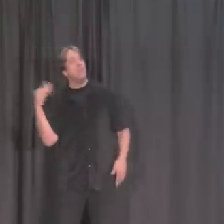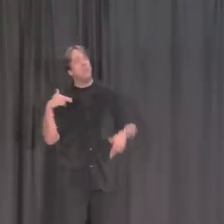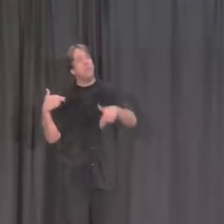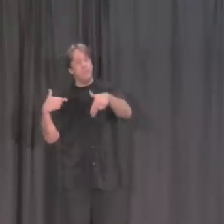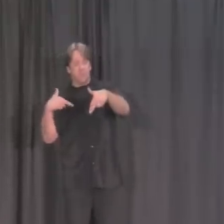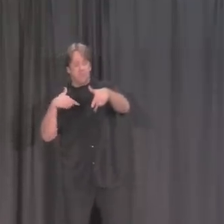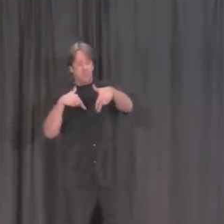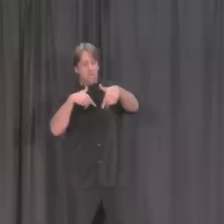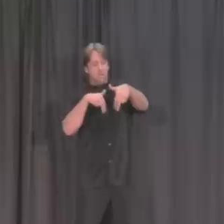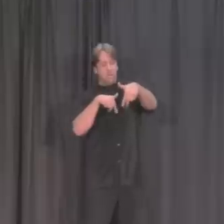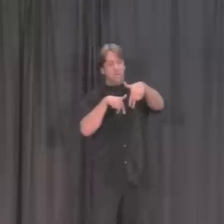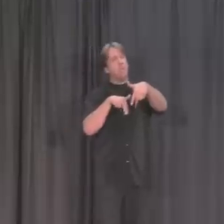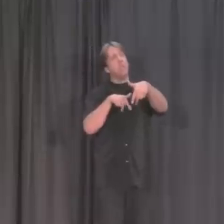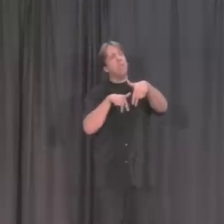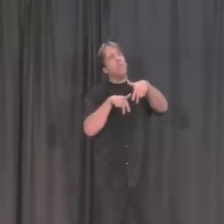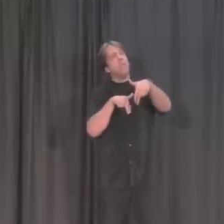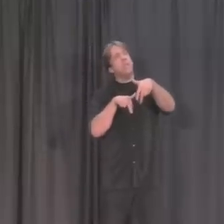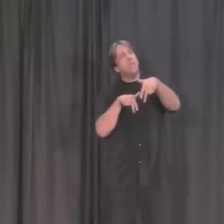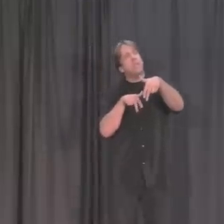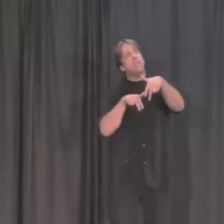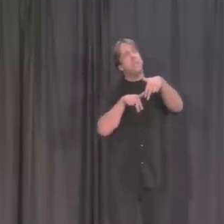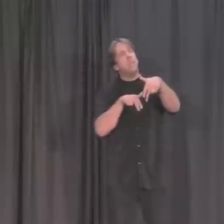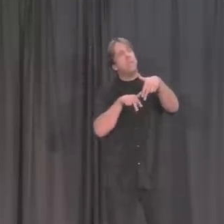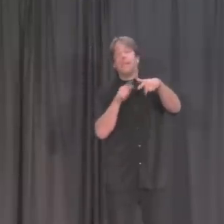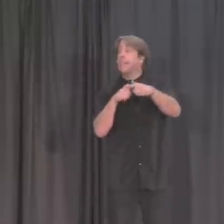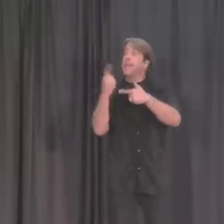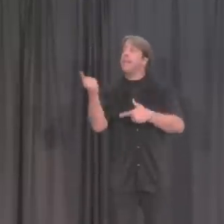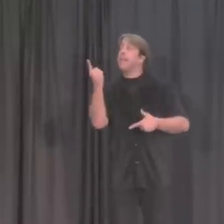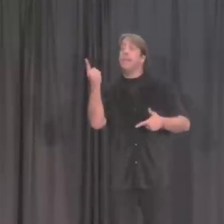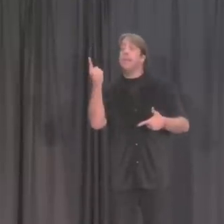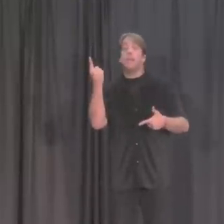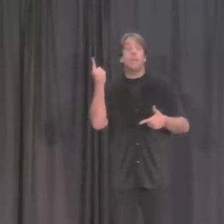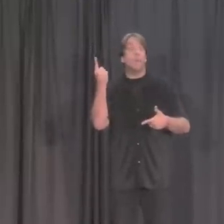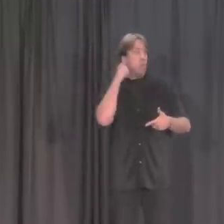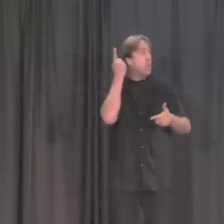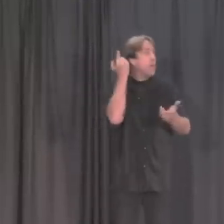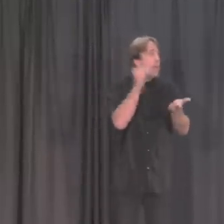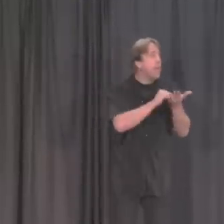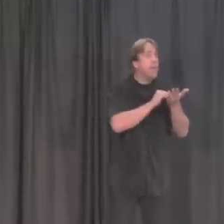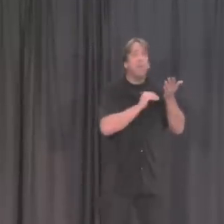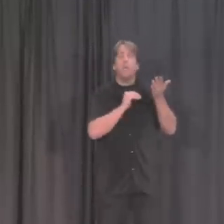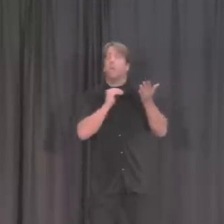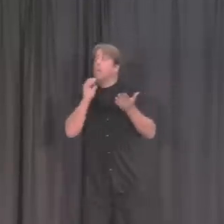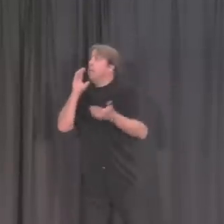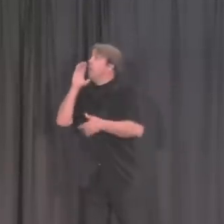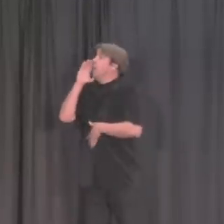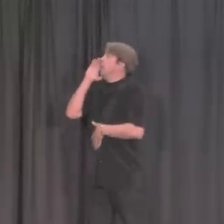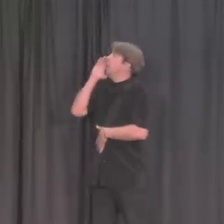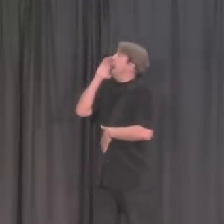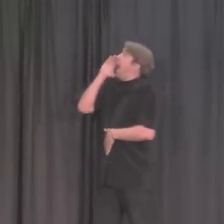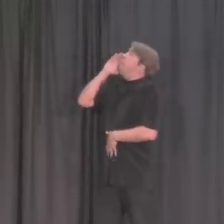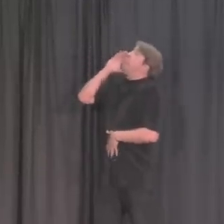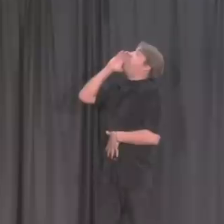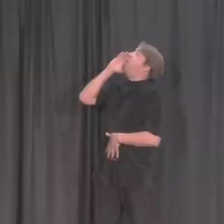go upstairs. So we made a beeline for my parents' bedroom, and then we heard it again.